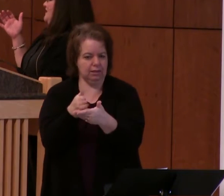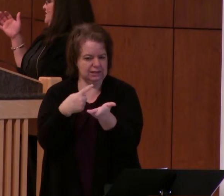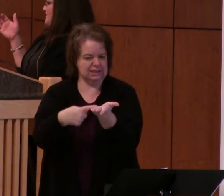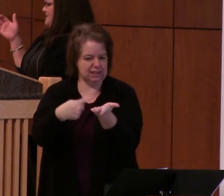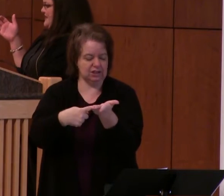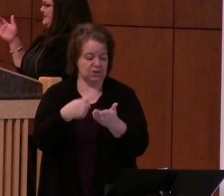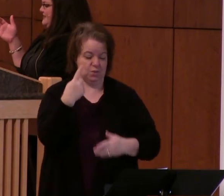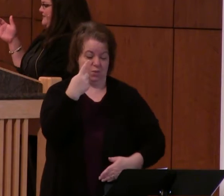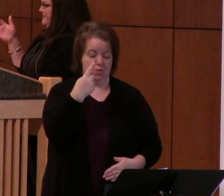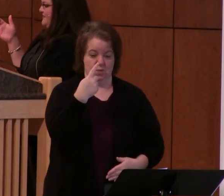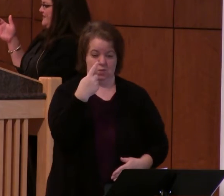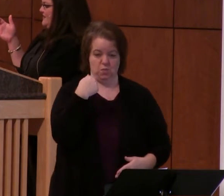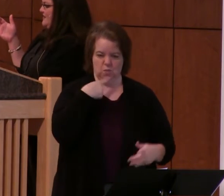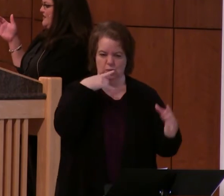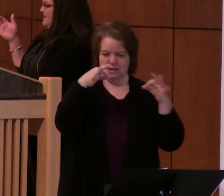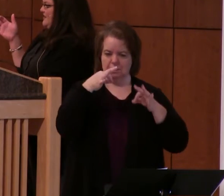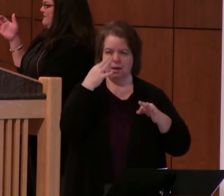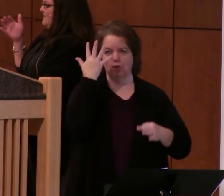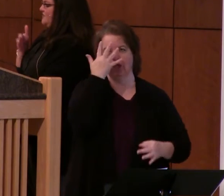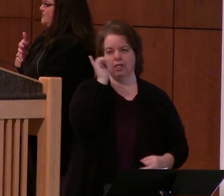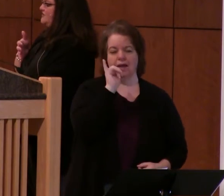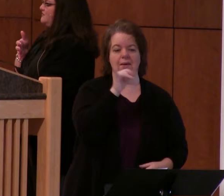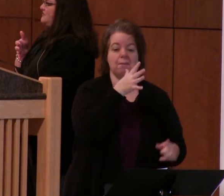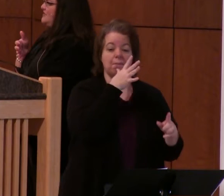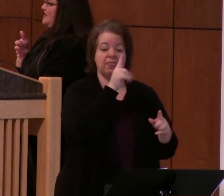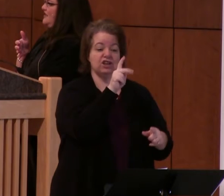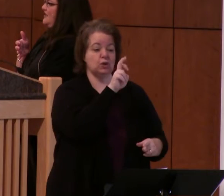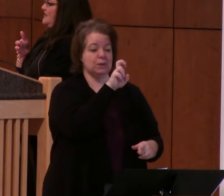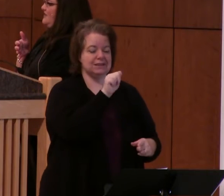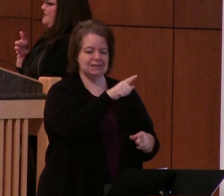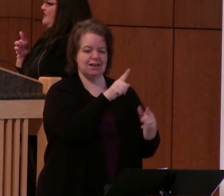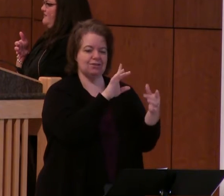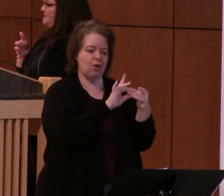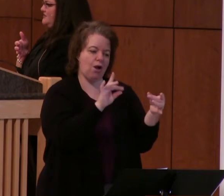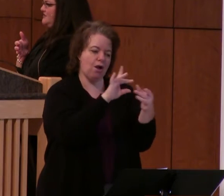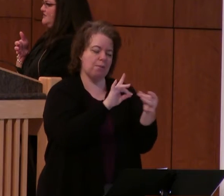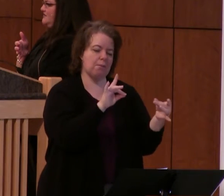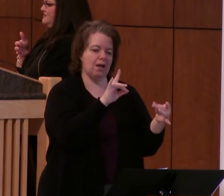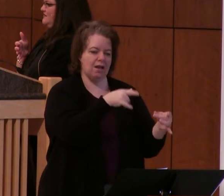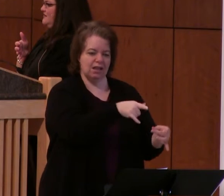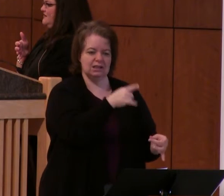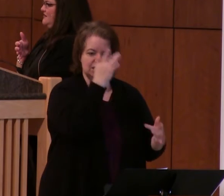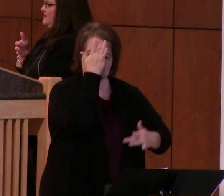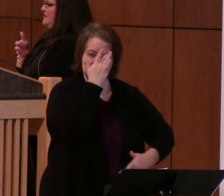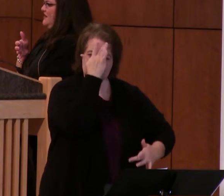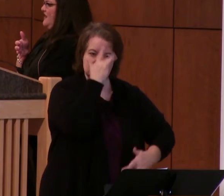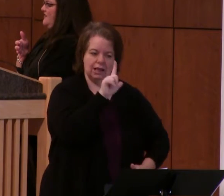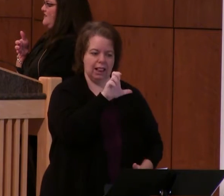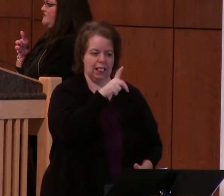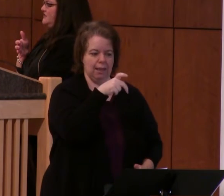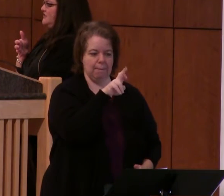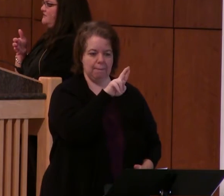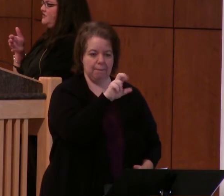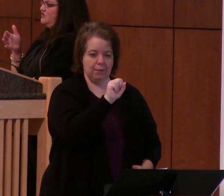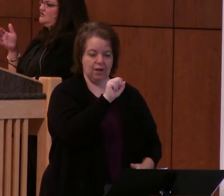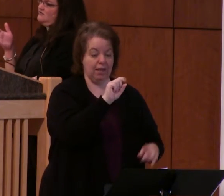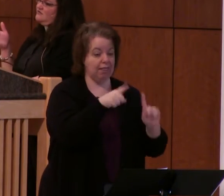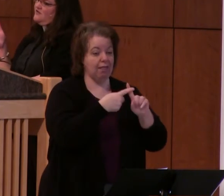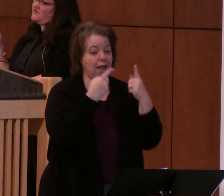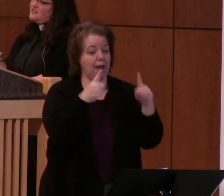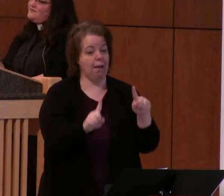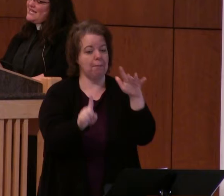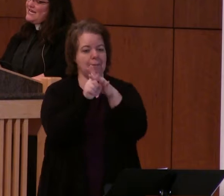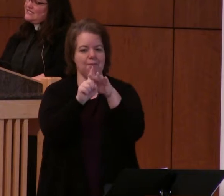Here's what it looked like. Mother Teresa was talking about lepers, and then there was a